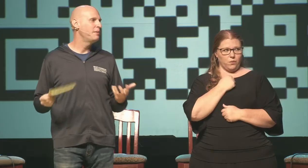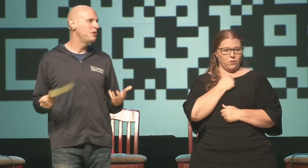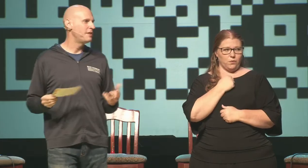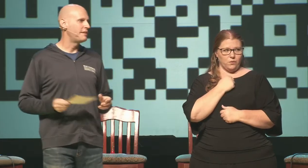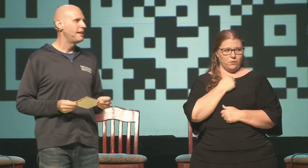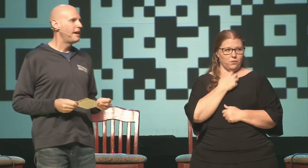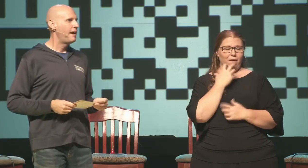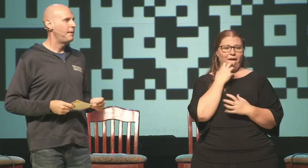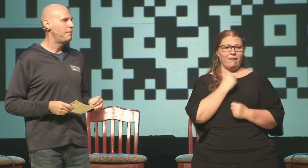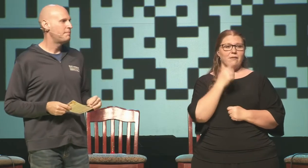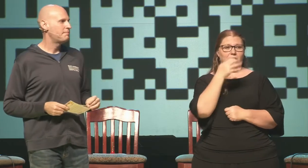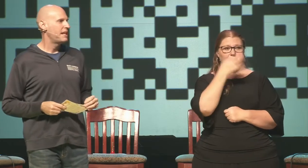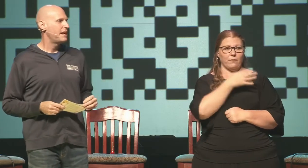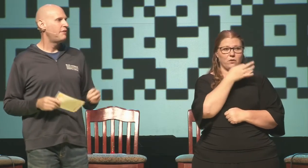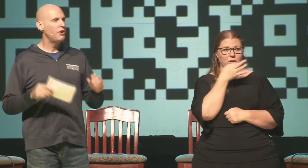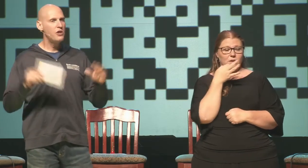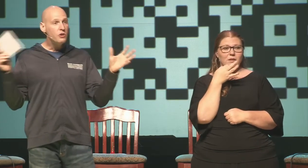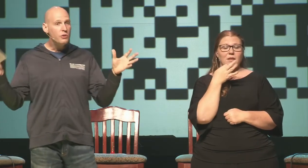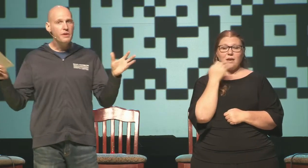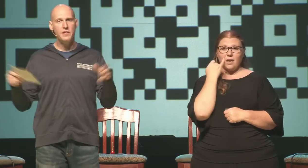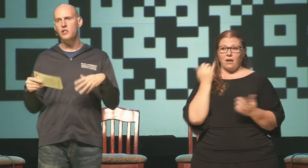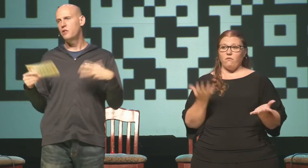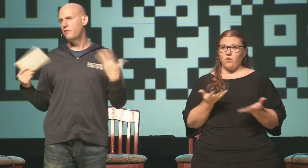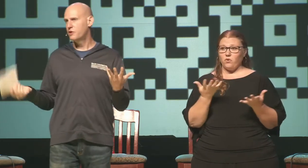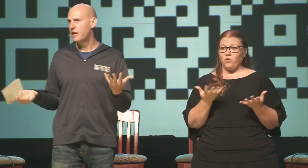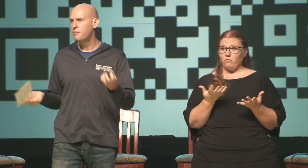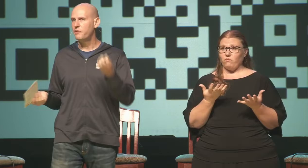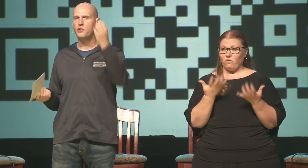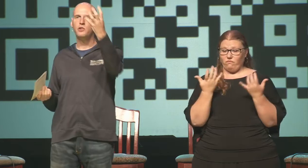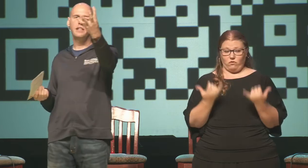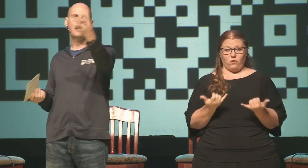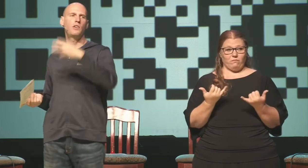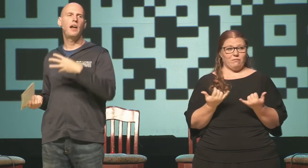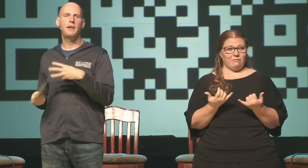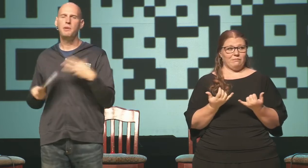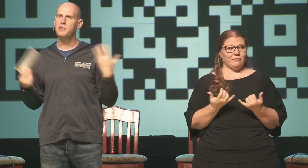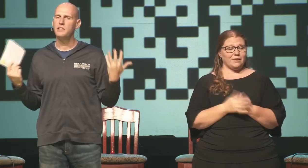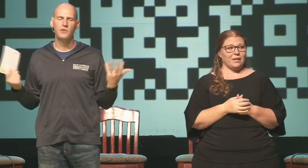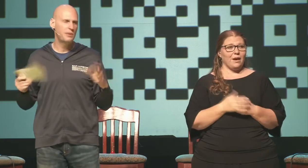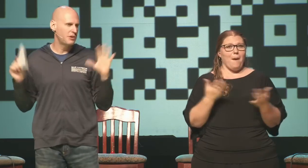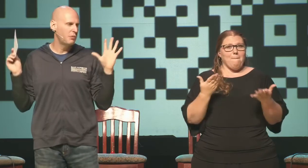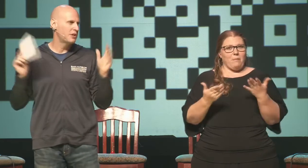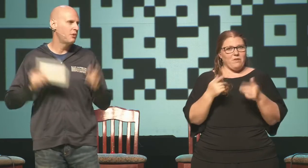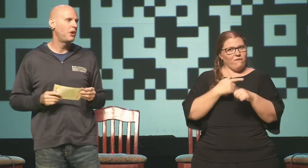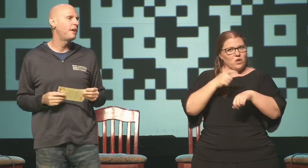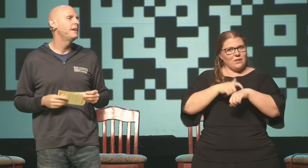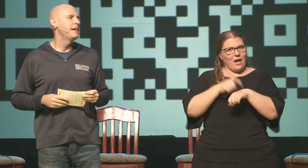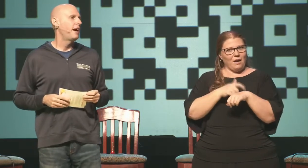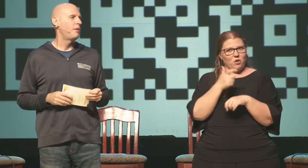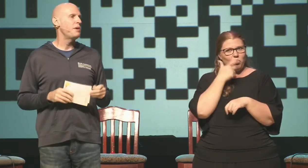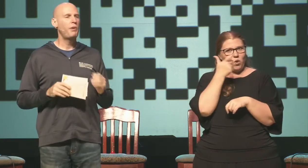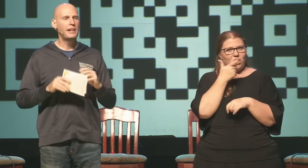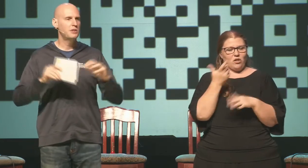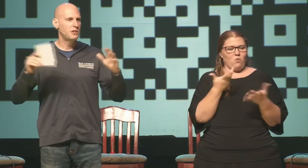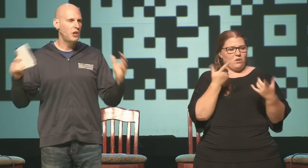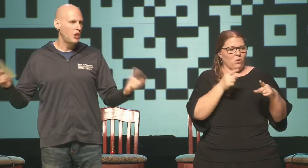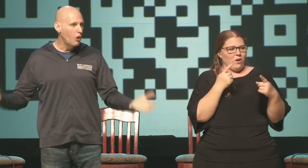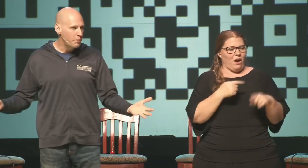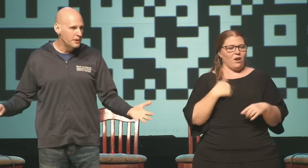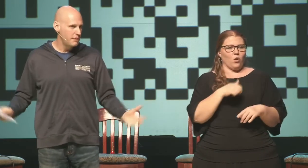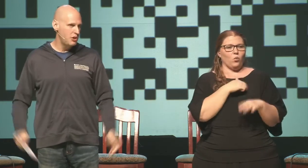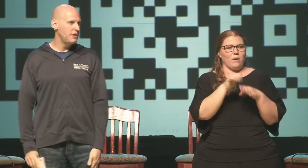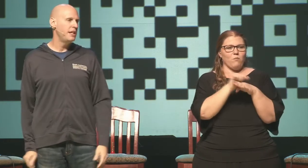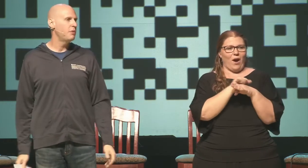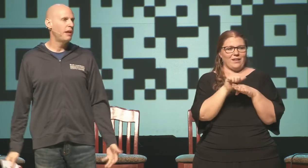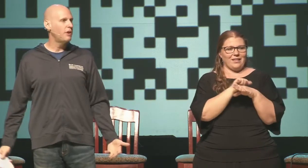I love communion. If you're new, if this is your first time, if you're tuning in online, maybe this is the first time you say, what's going on? We practice what's called